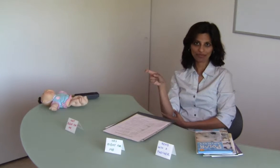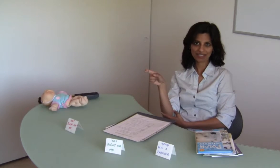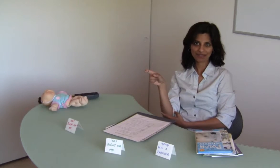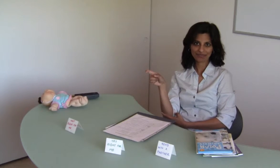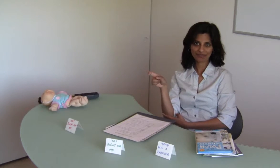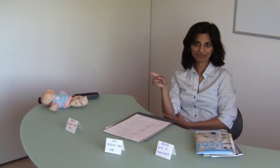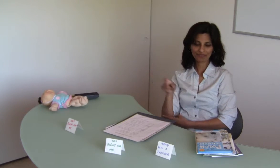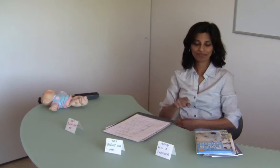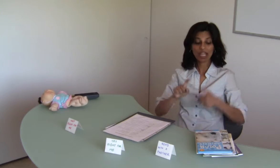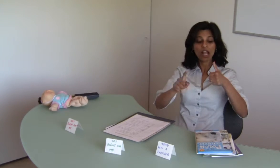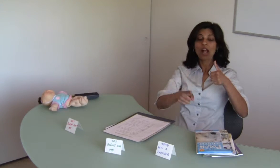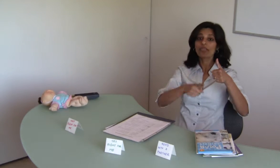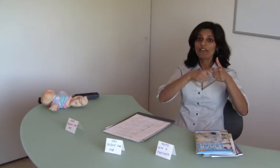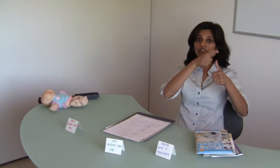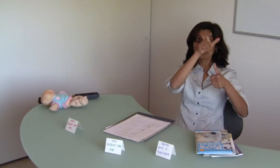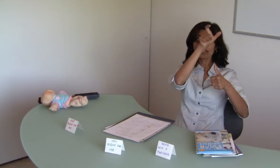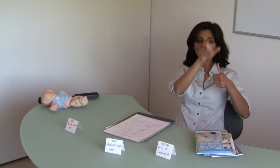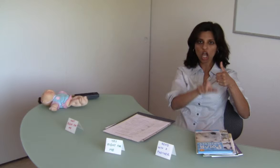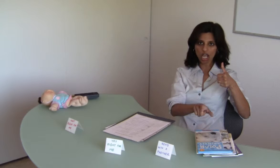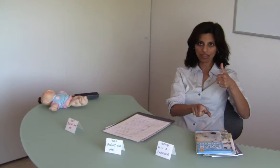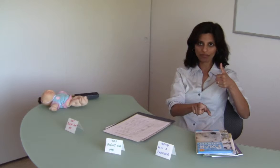columns. The first column